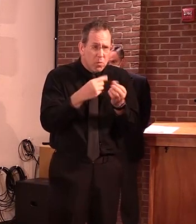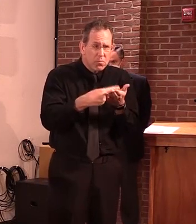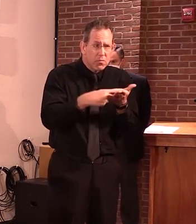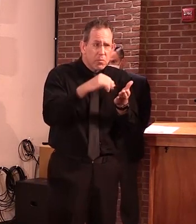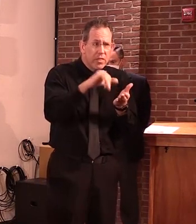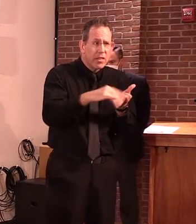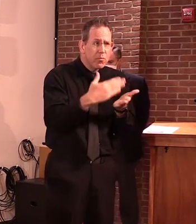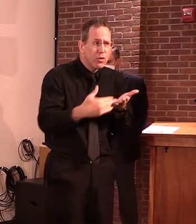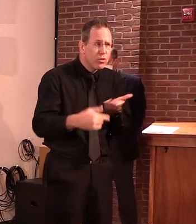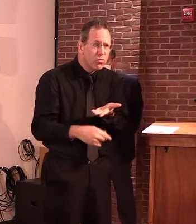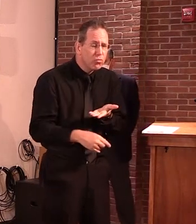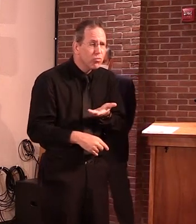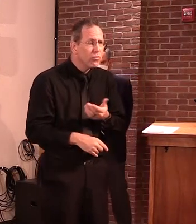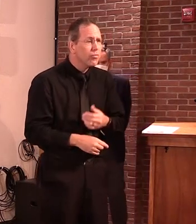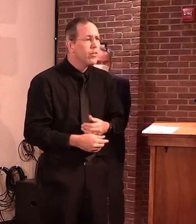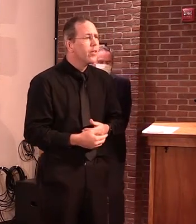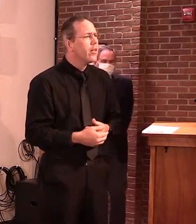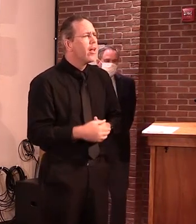How can you reassure